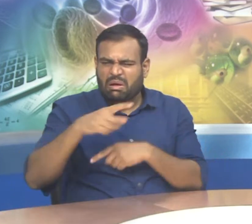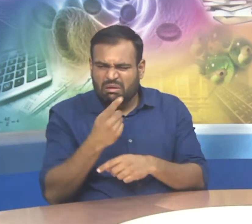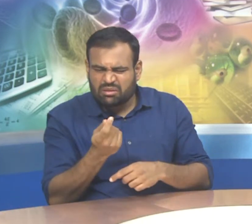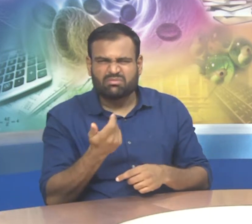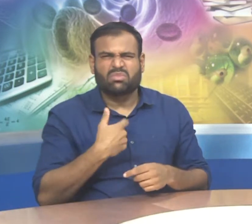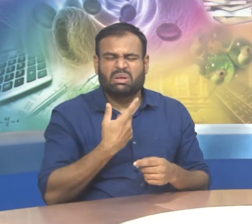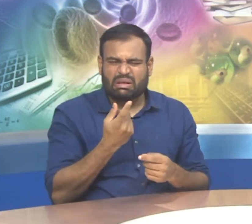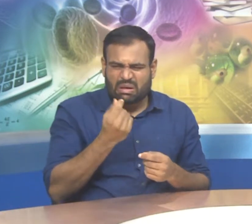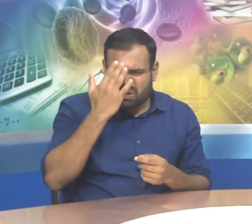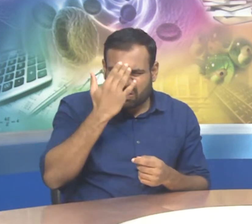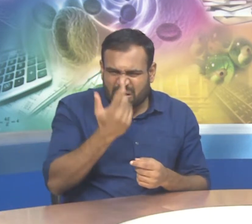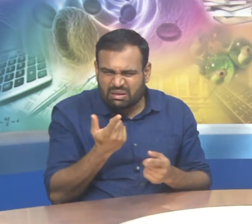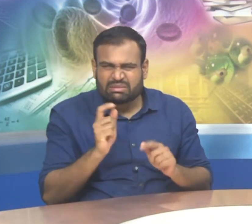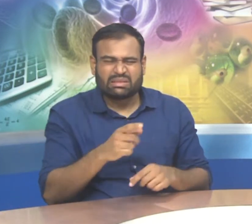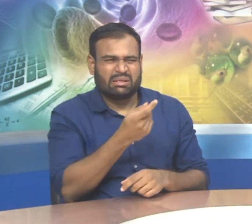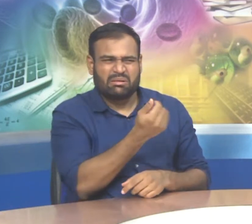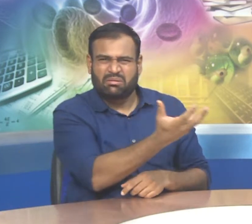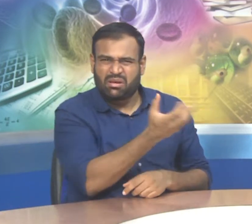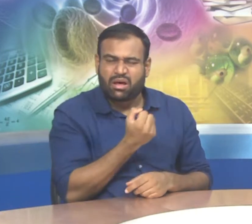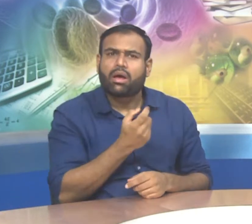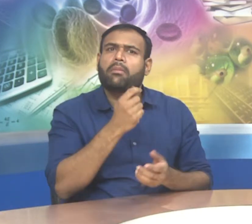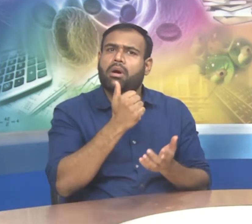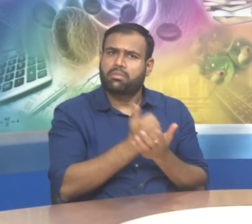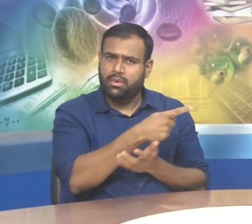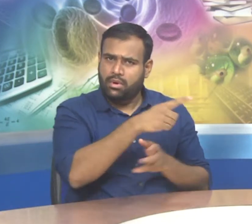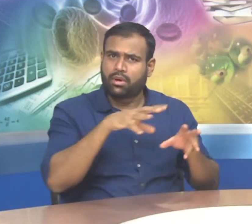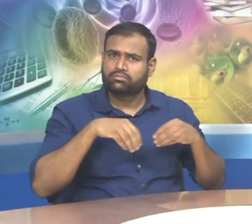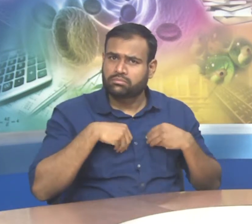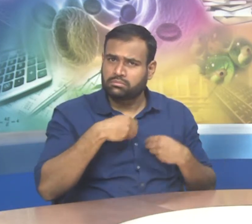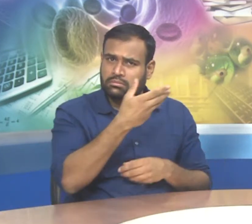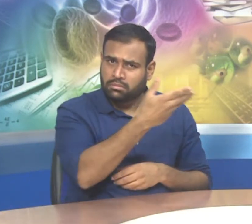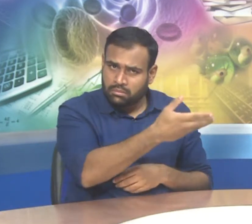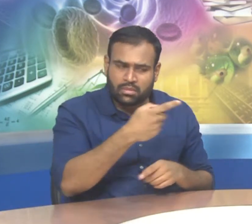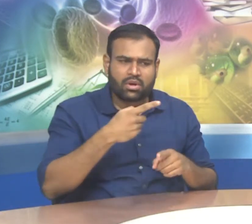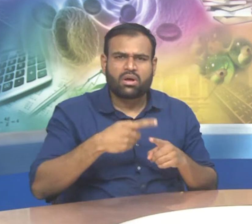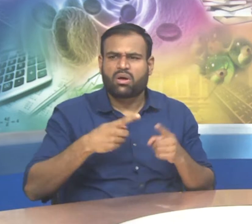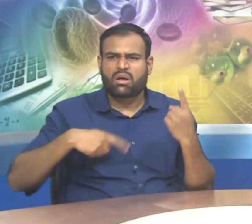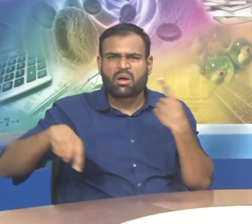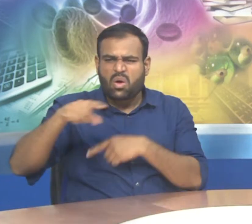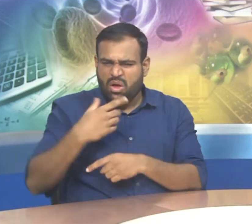deposits and lending or any investment of money.